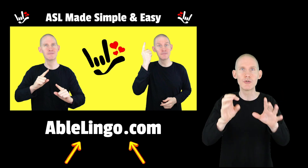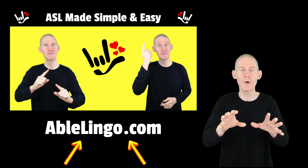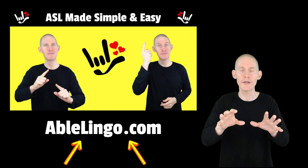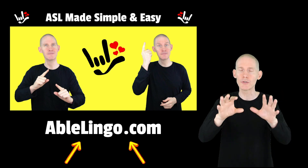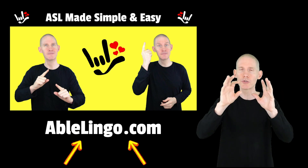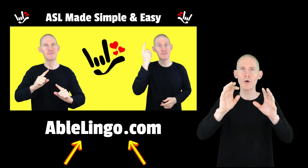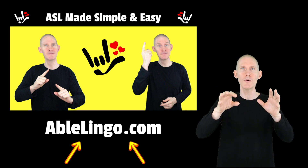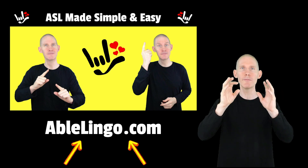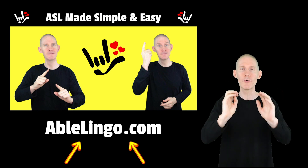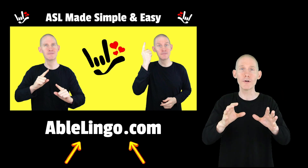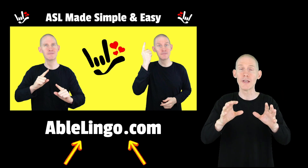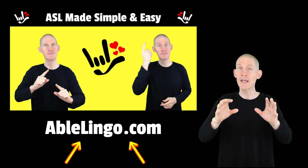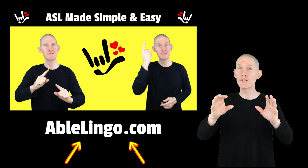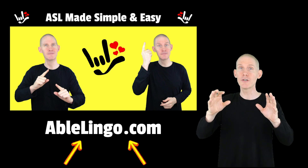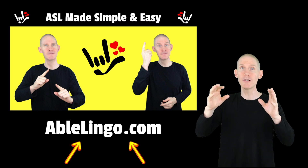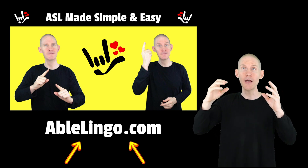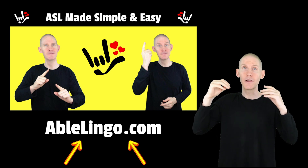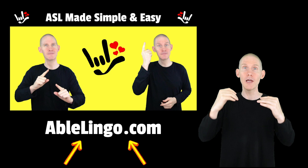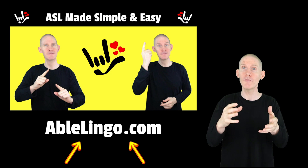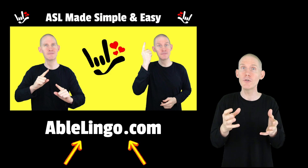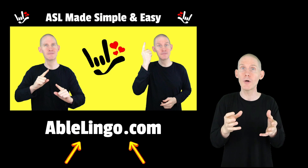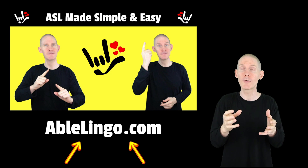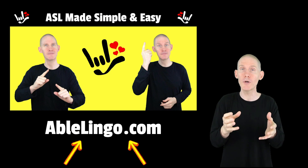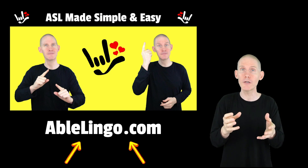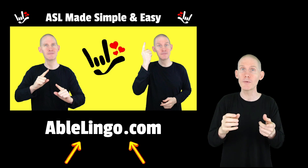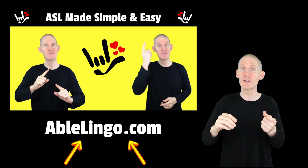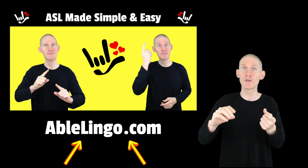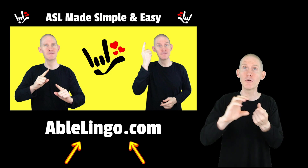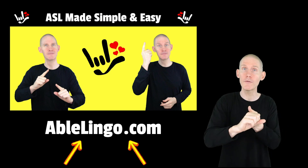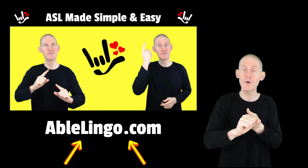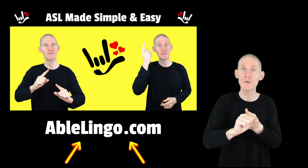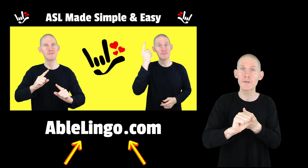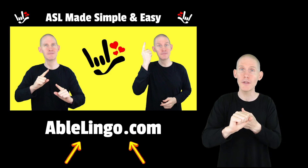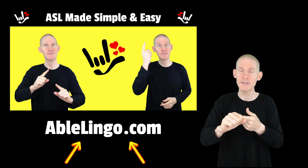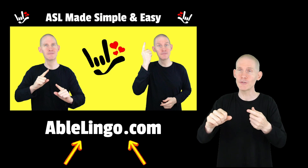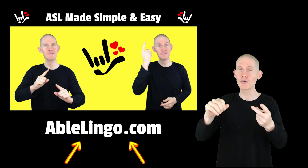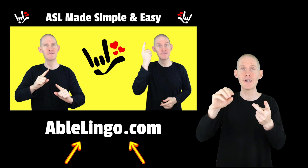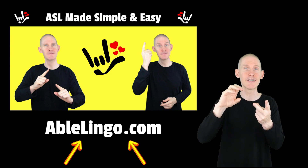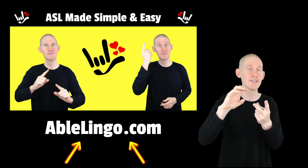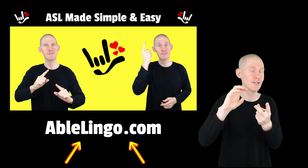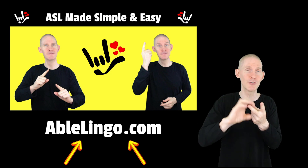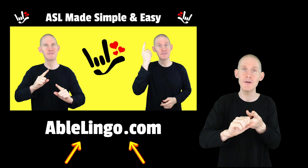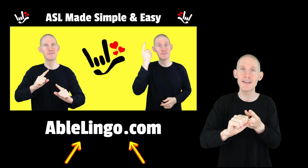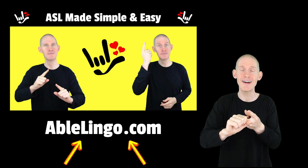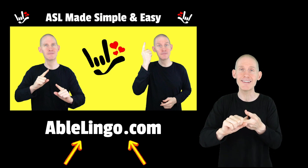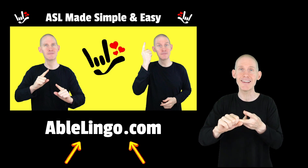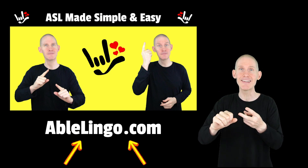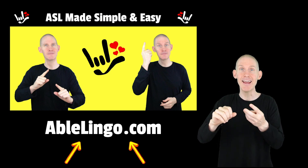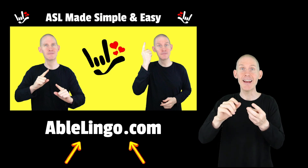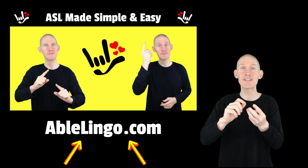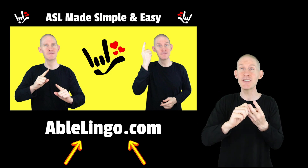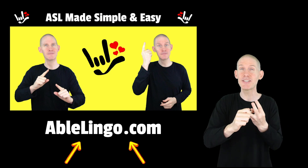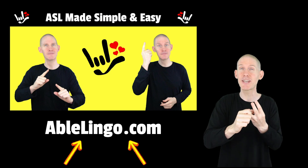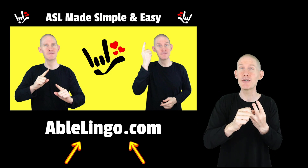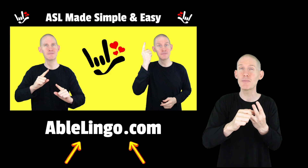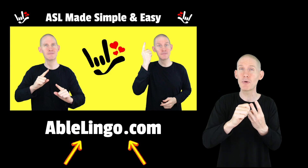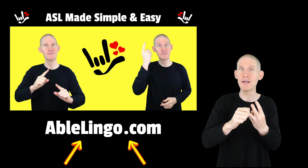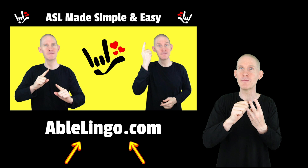enjoy. So important. It's going to level you up quicker because you'll look forward to the lessons. You're going to enjoy the content, and it's going to stick in your brain